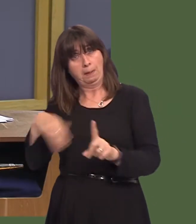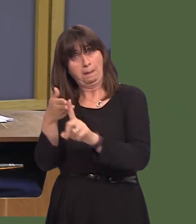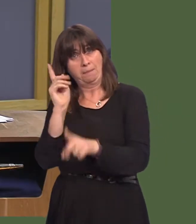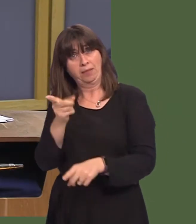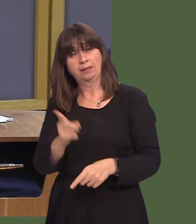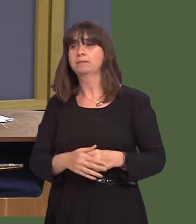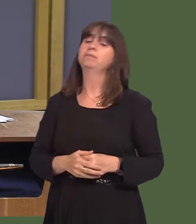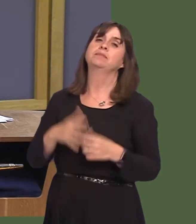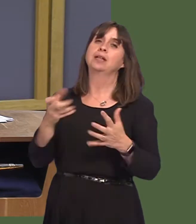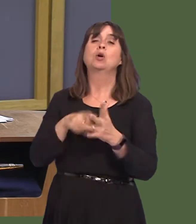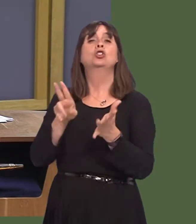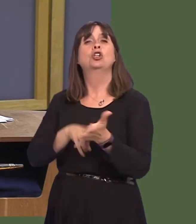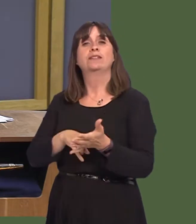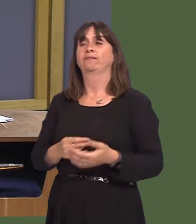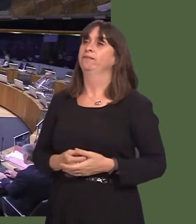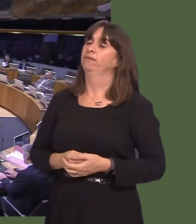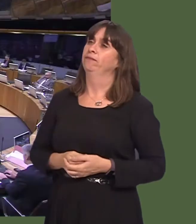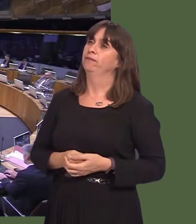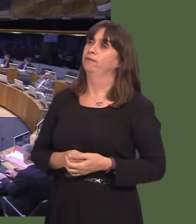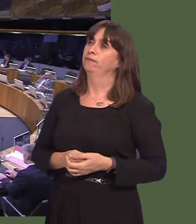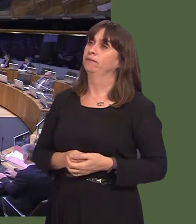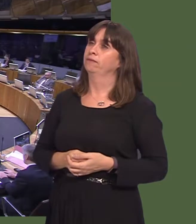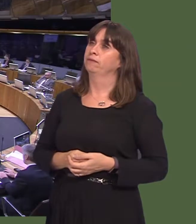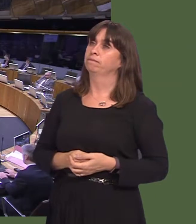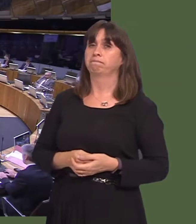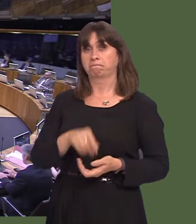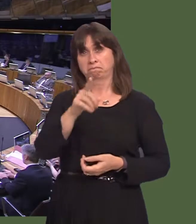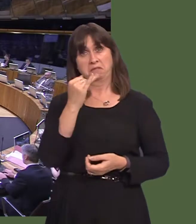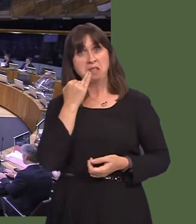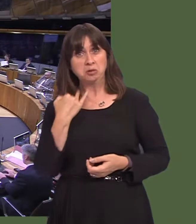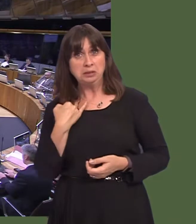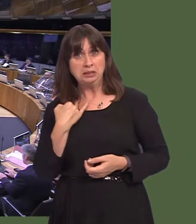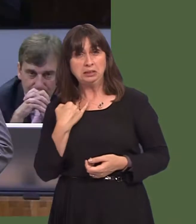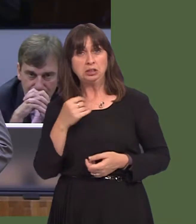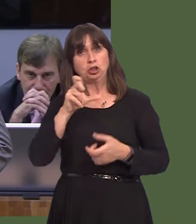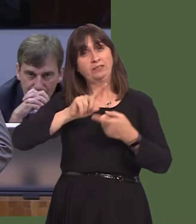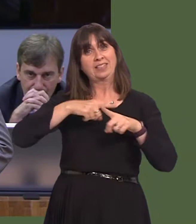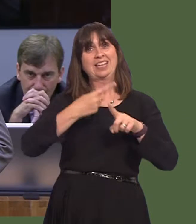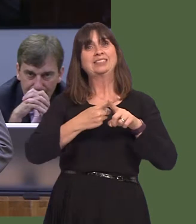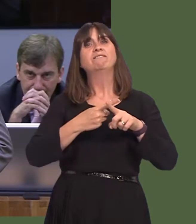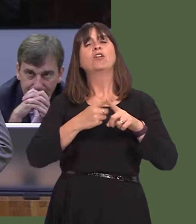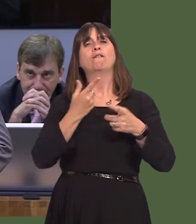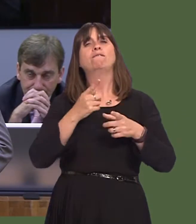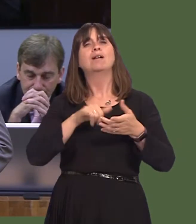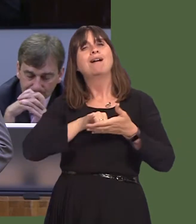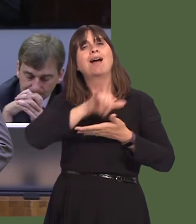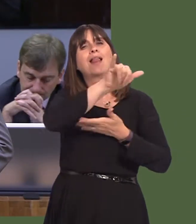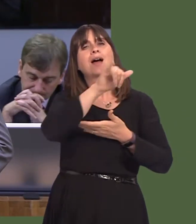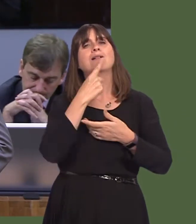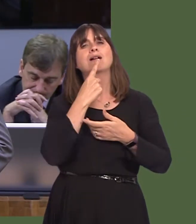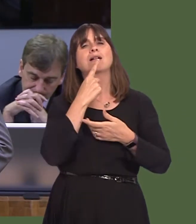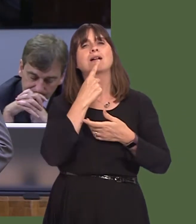Leader of the Opposition, Andrew Davis. Presiding Officer, First Minister, last week the Chief Executive of Qatar Airlines made